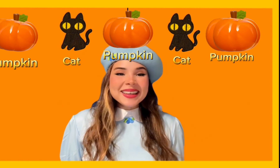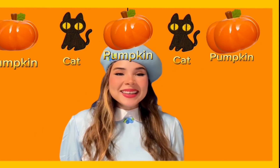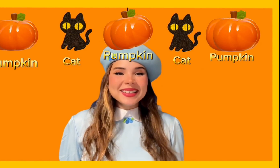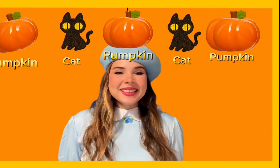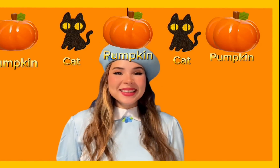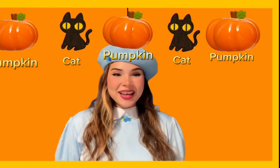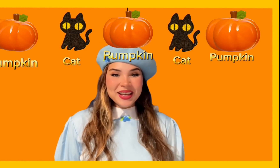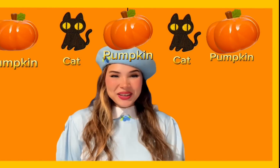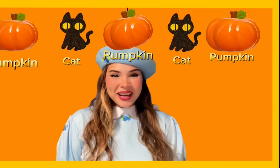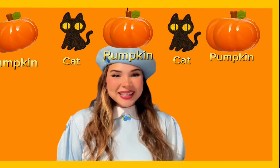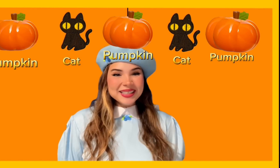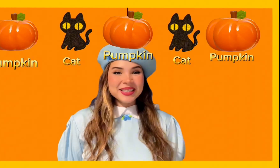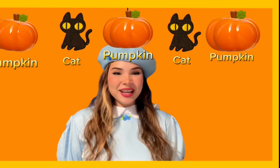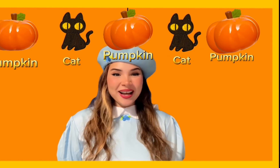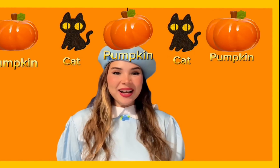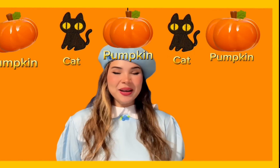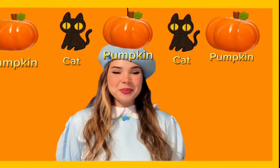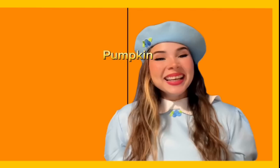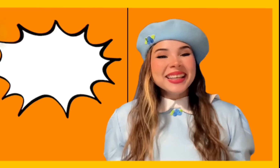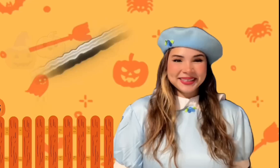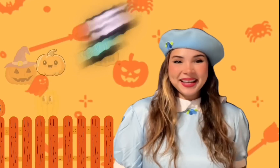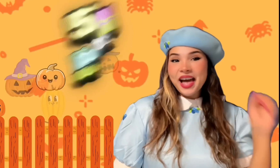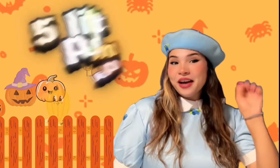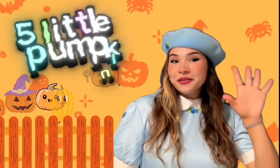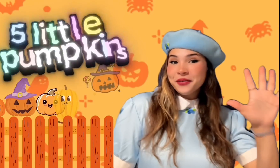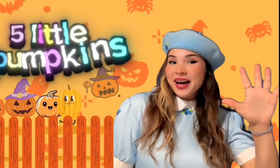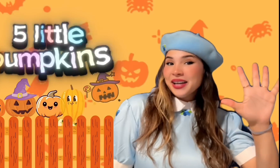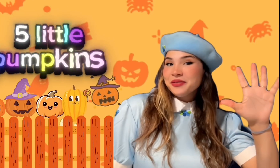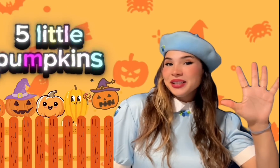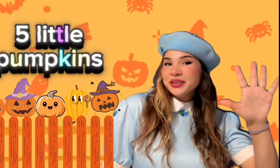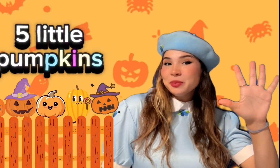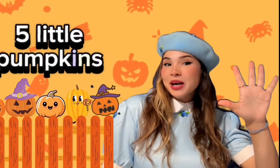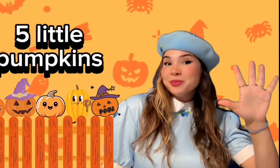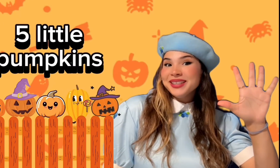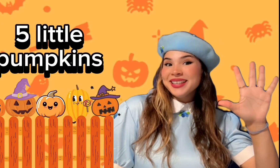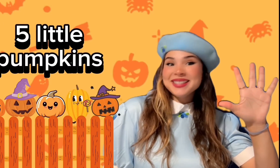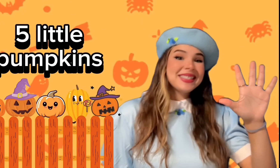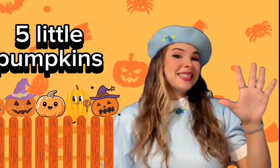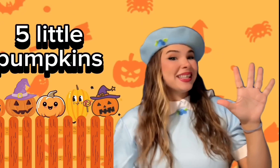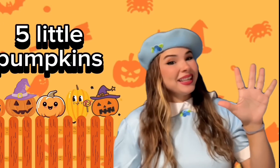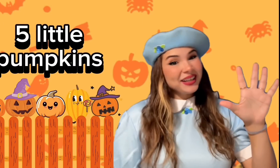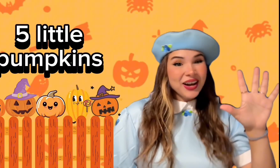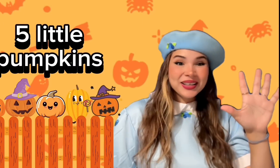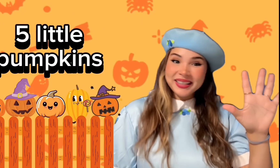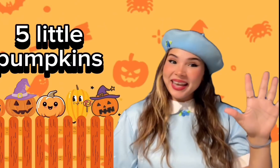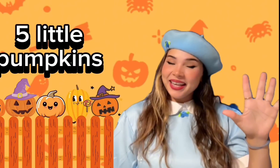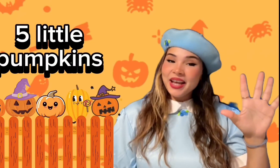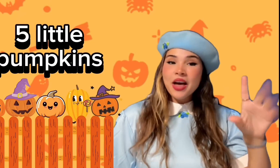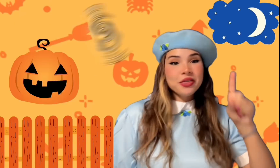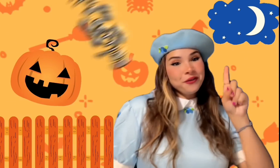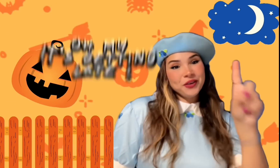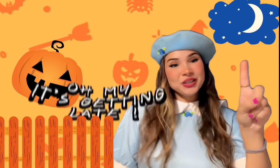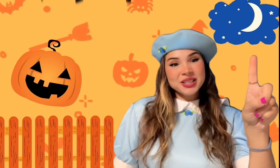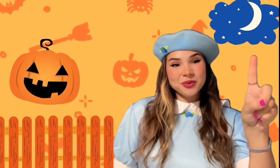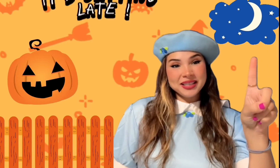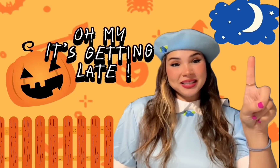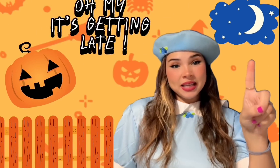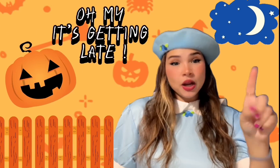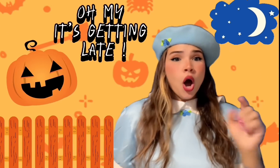Pumpkin! Great job! 5 little pumpkins sitting on a gate. The first one said,